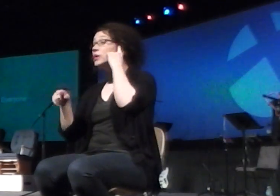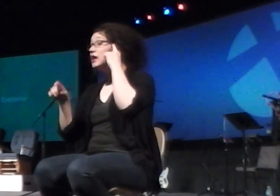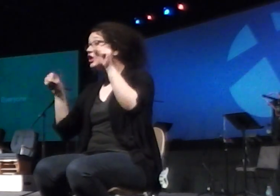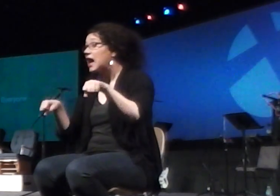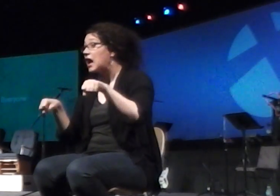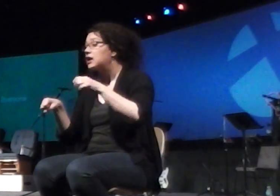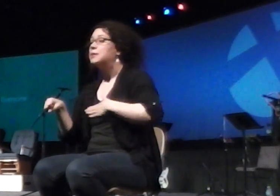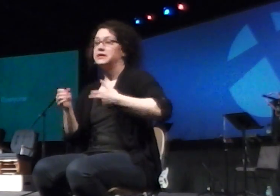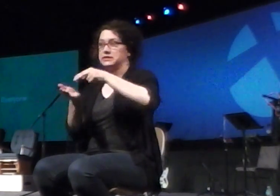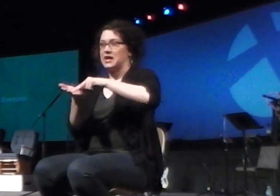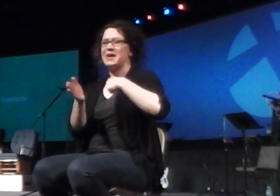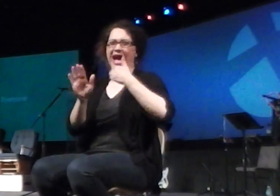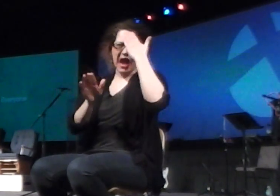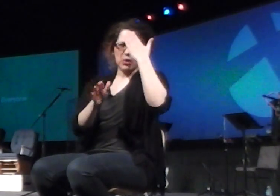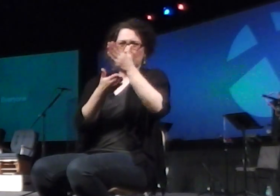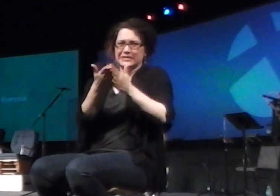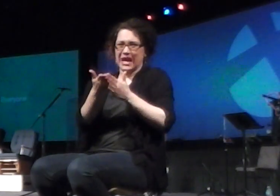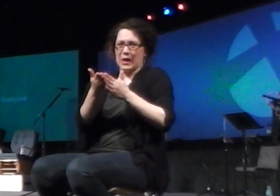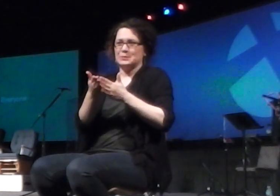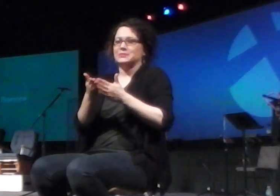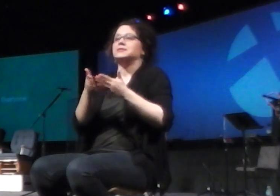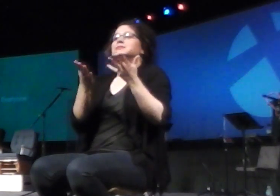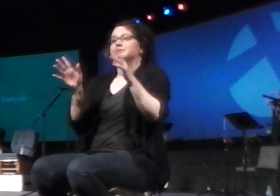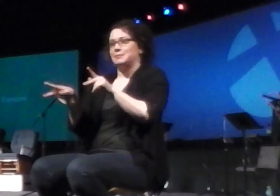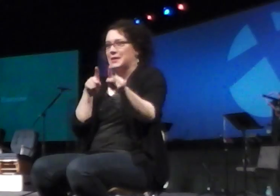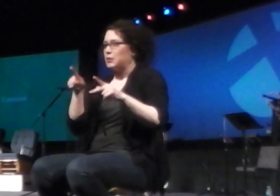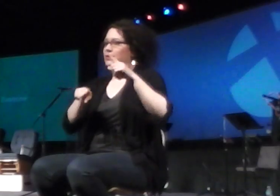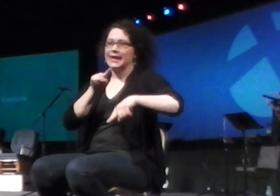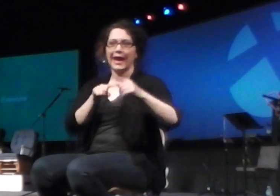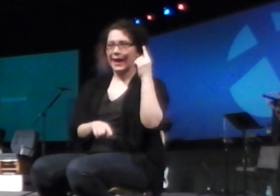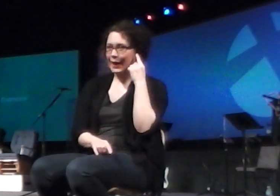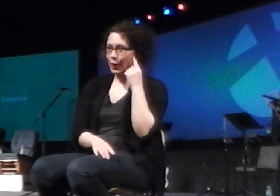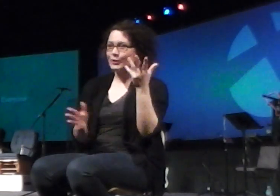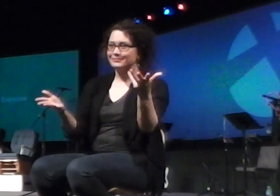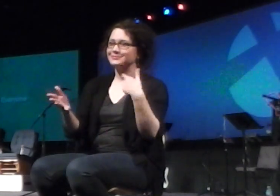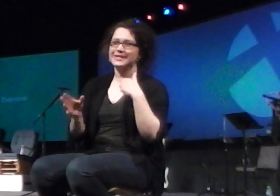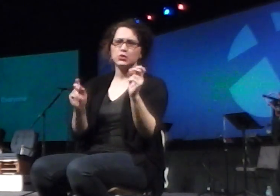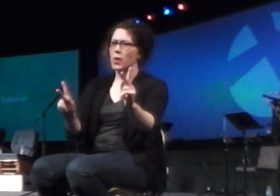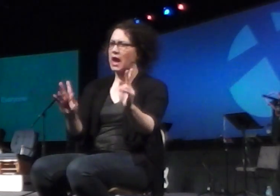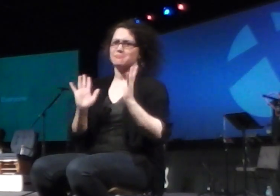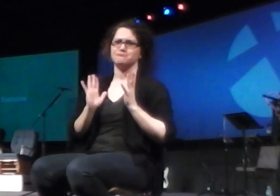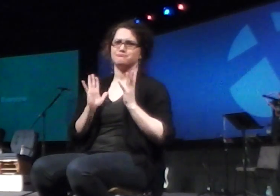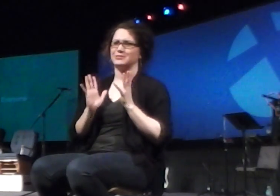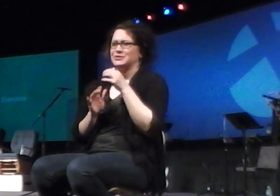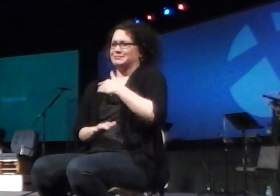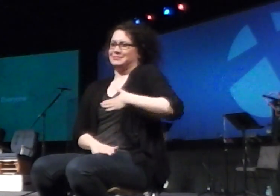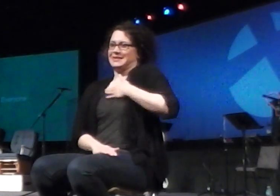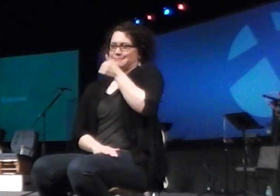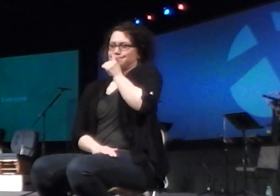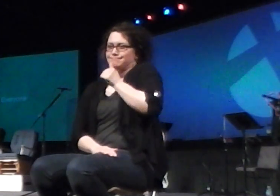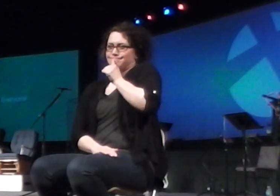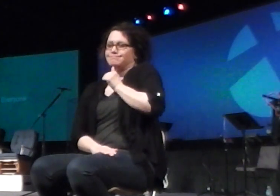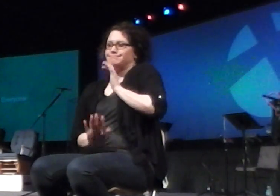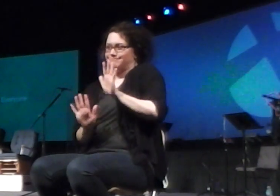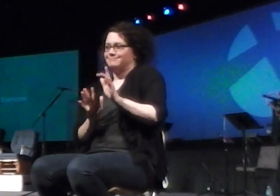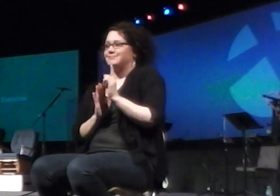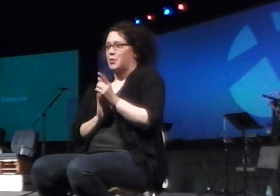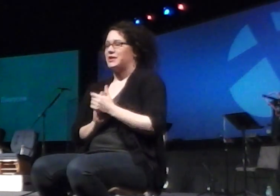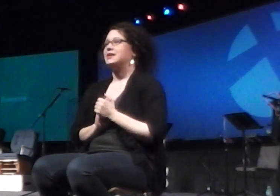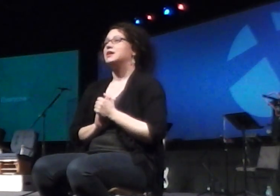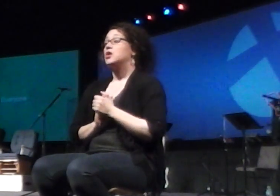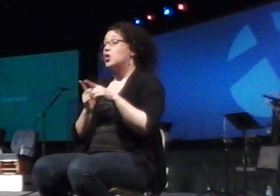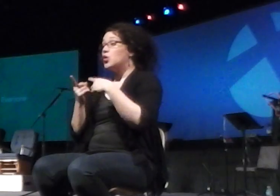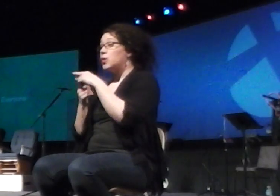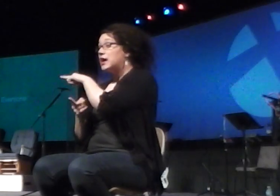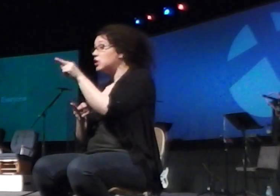it, stand up. And I realize there's some of us here today who aren't going to be able to hear the tone, and that's okay. Just bear with us for just a moment. But when you